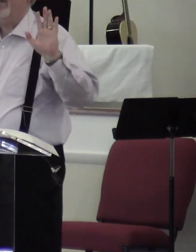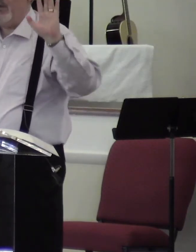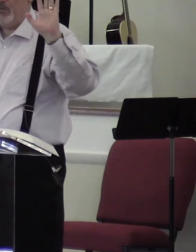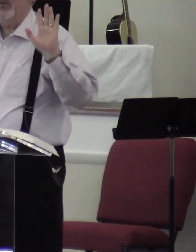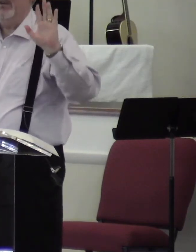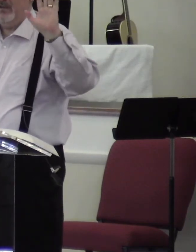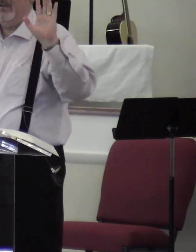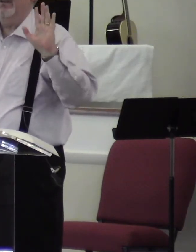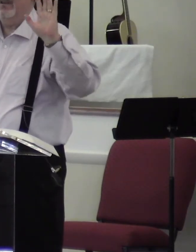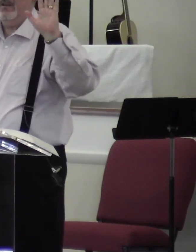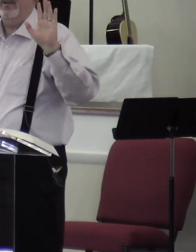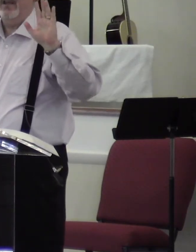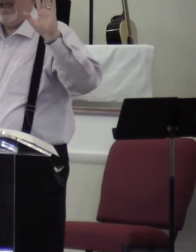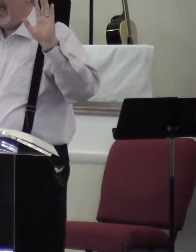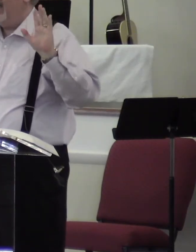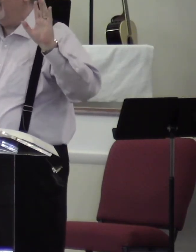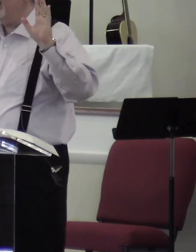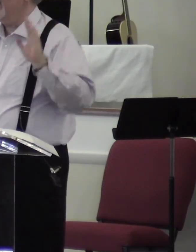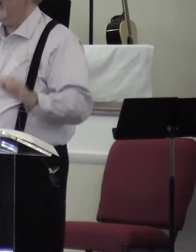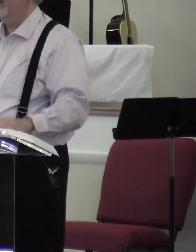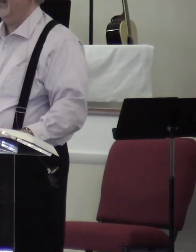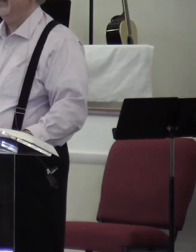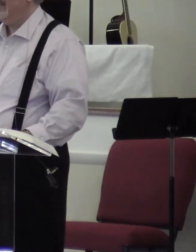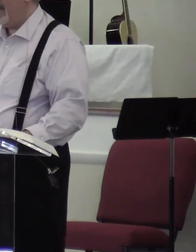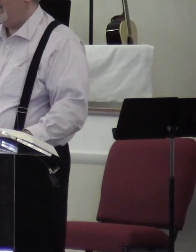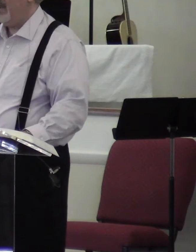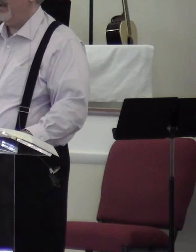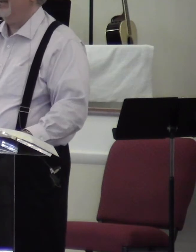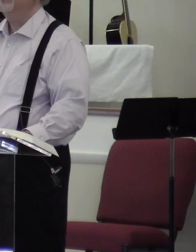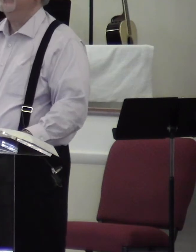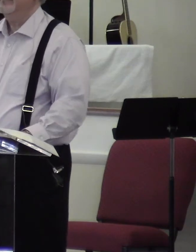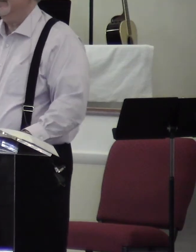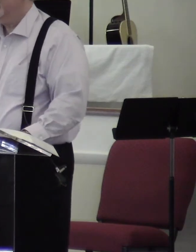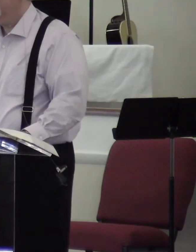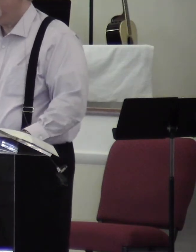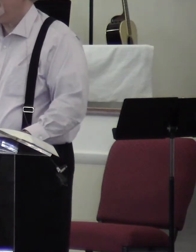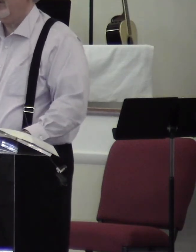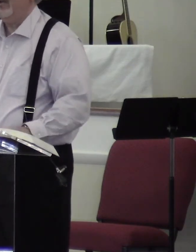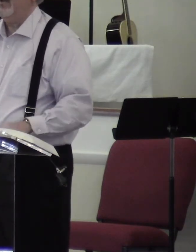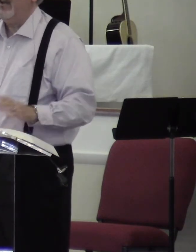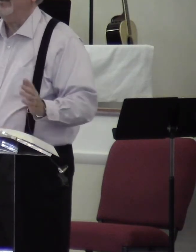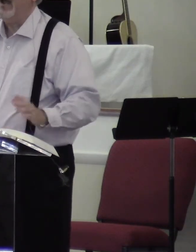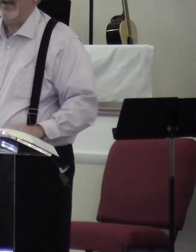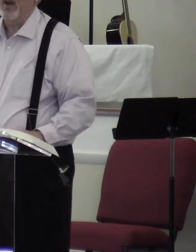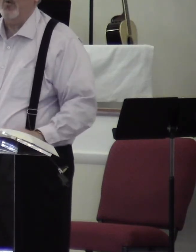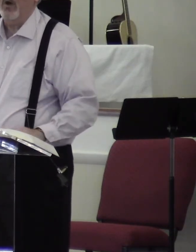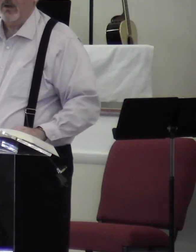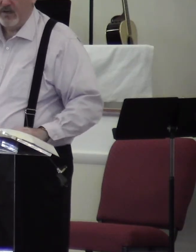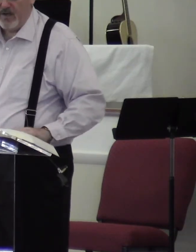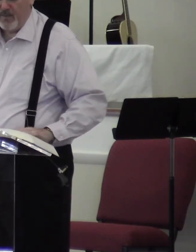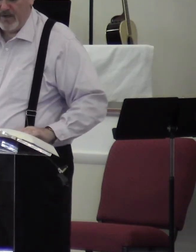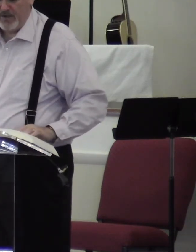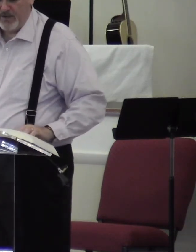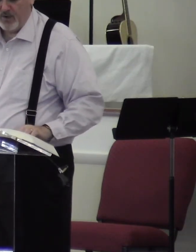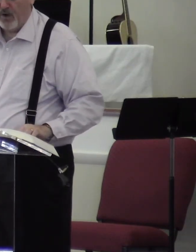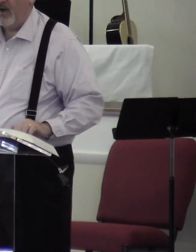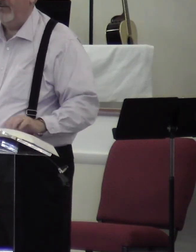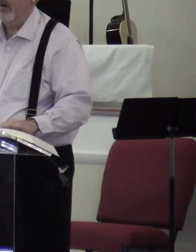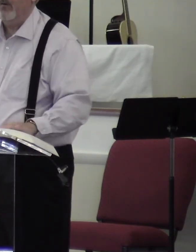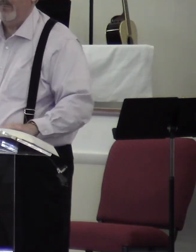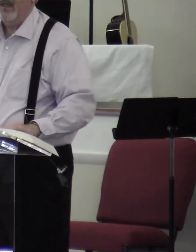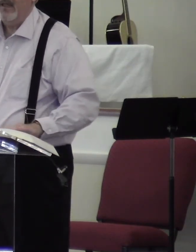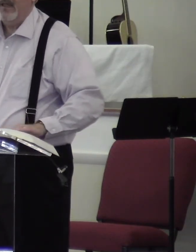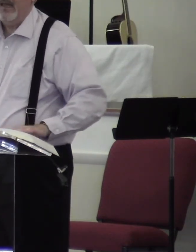That's one of those. I mean, you know, amen. Here's how I know what denomination you